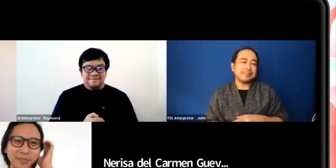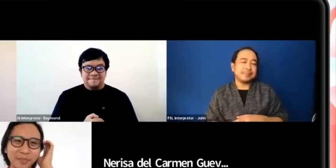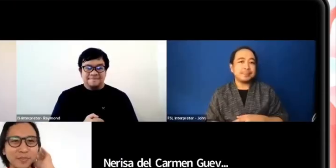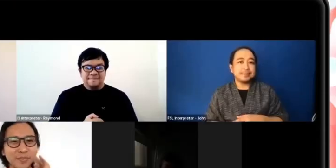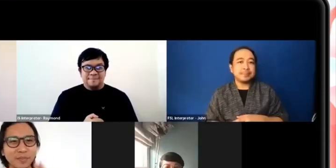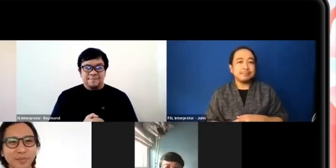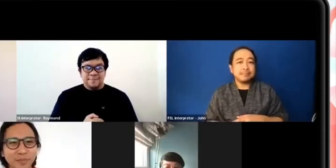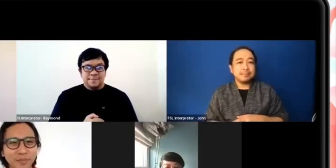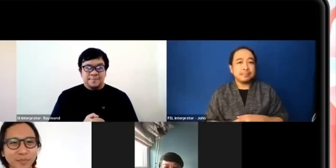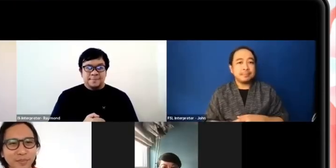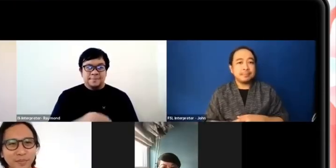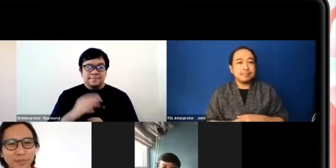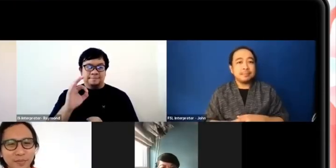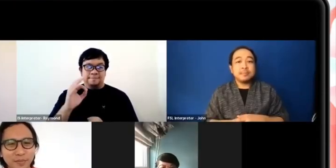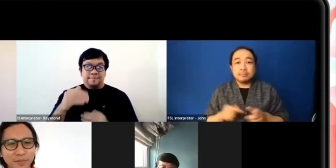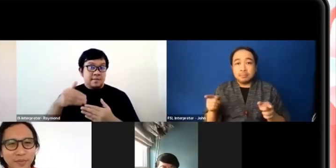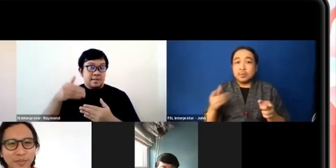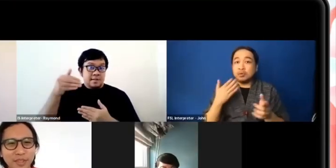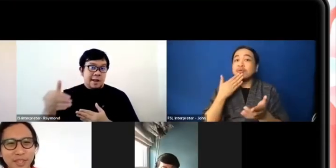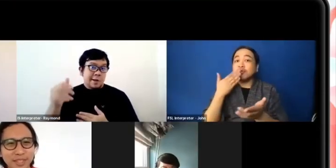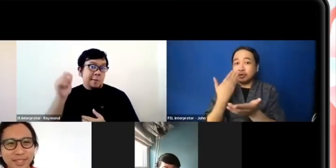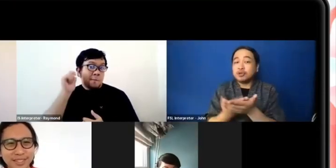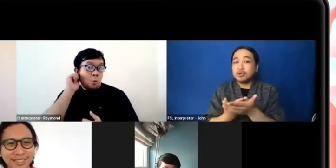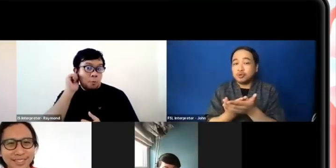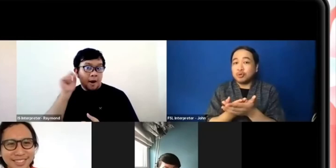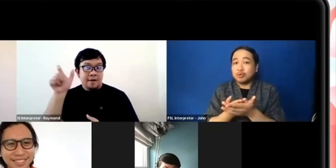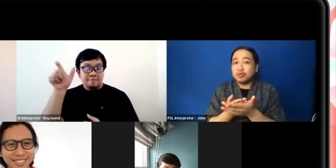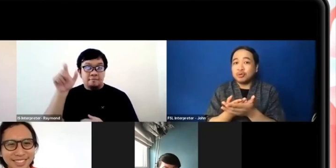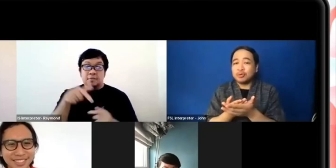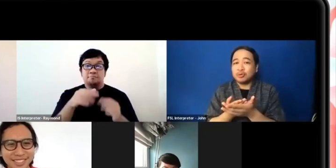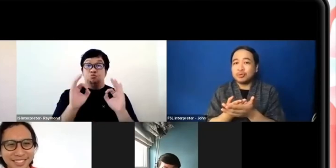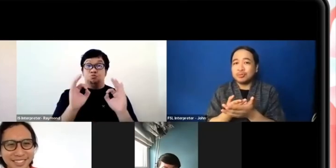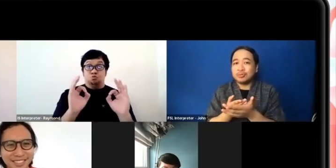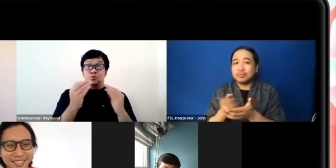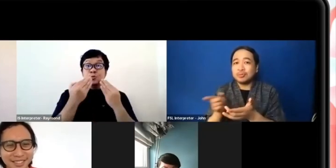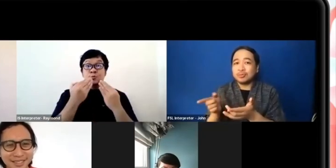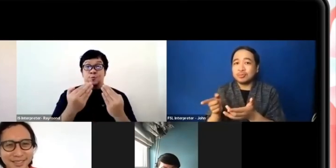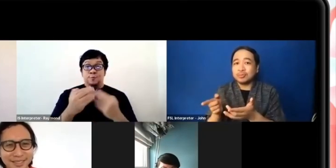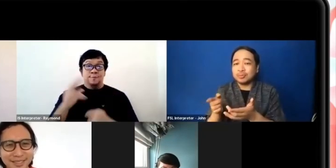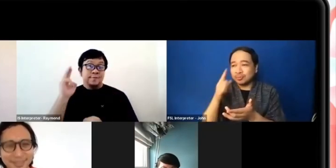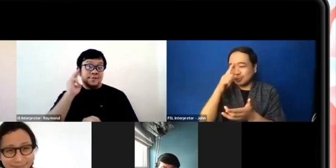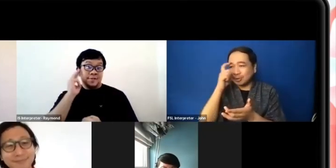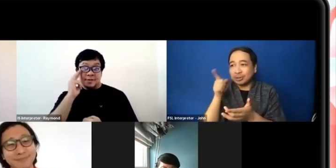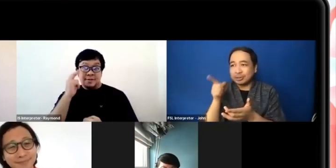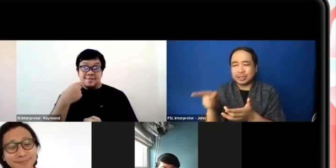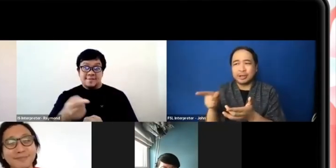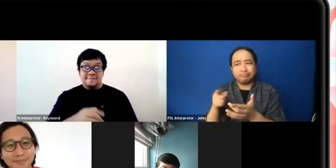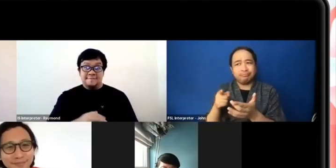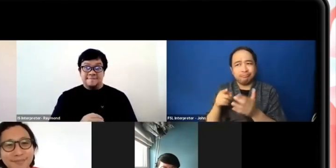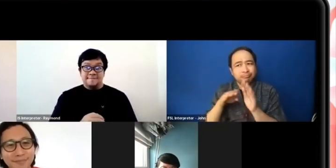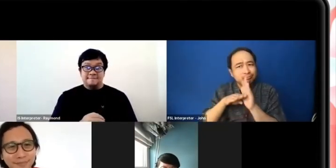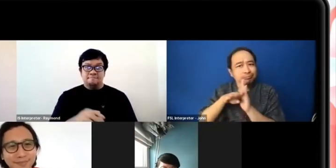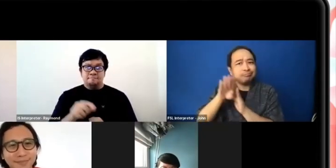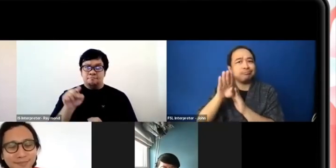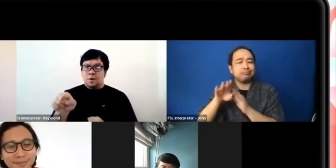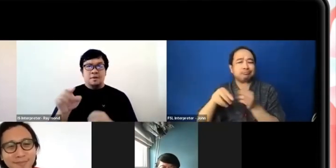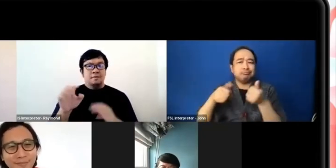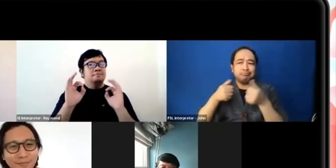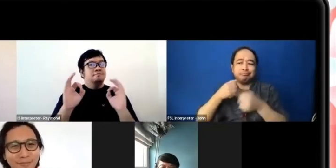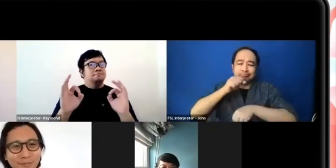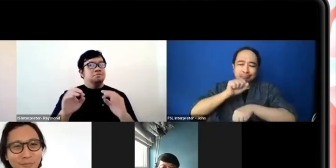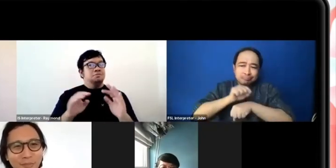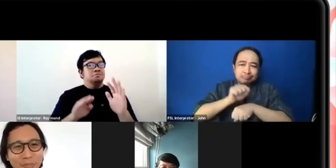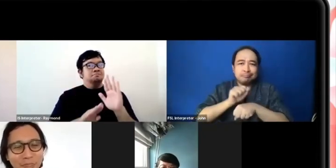that, you know, somehow you've been, I guess, productive, and you've learned to, I